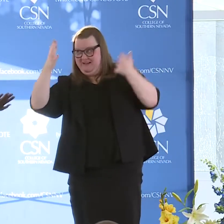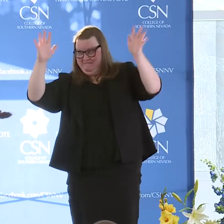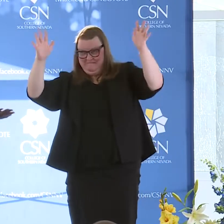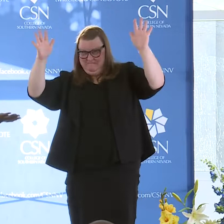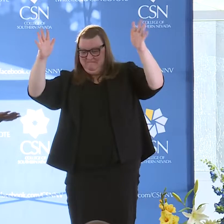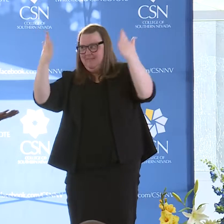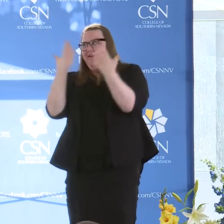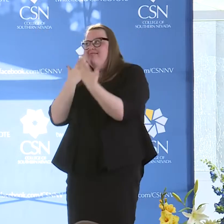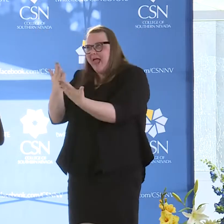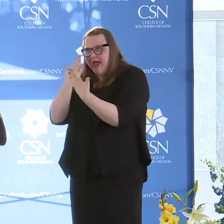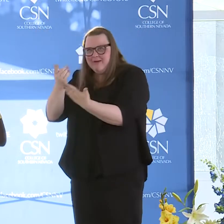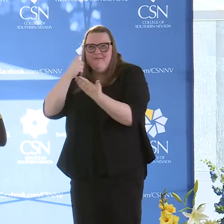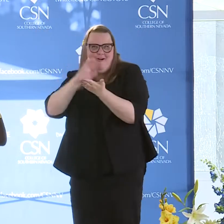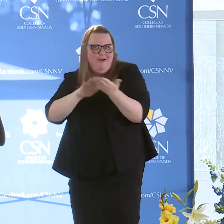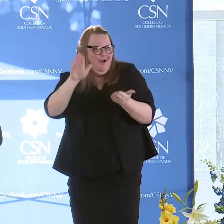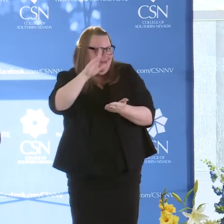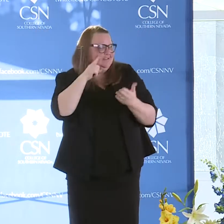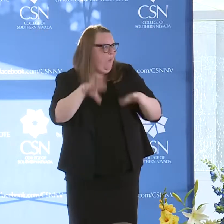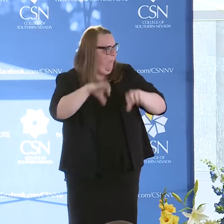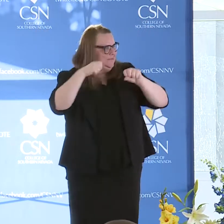right? Thank you.